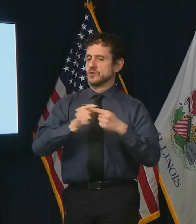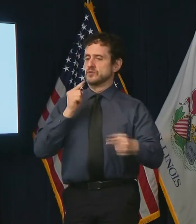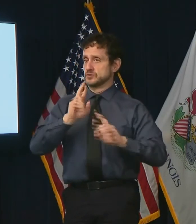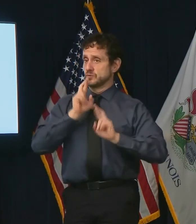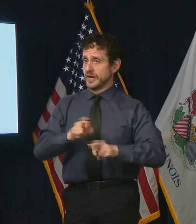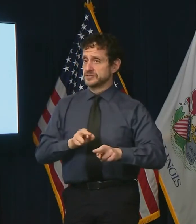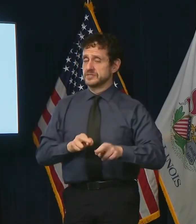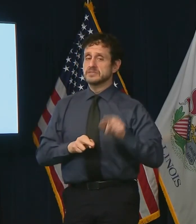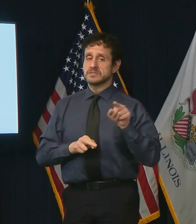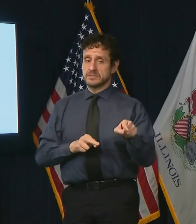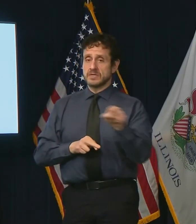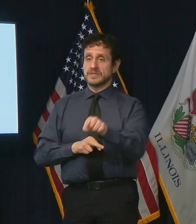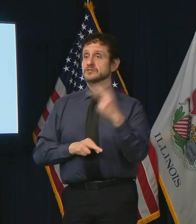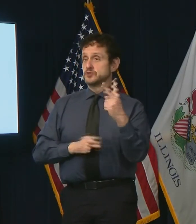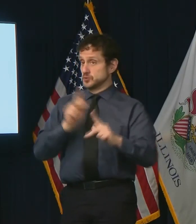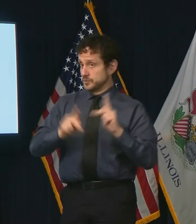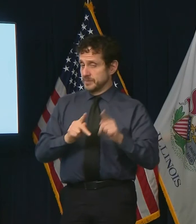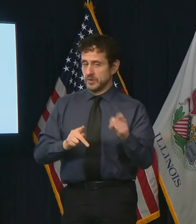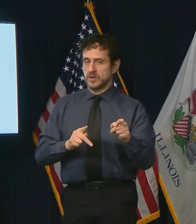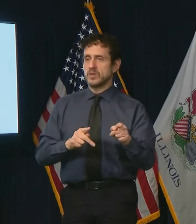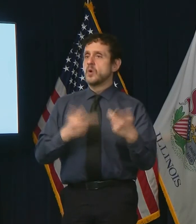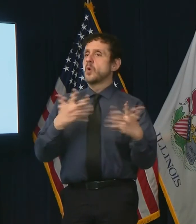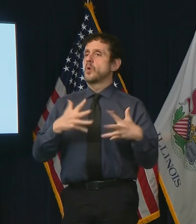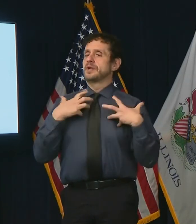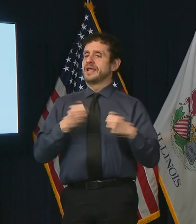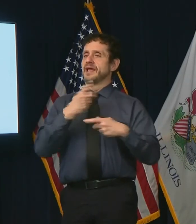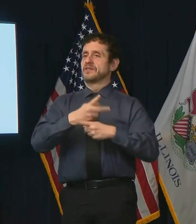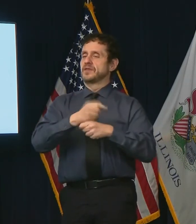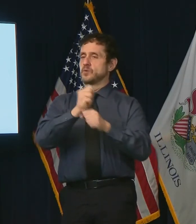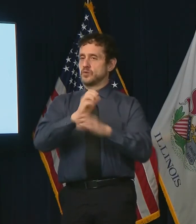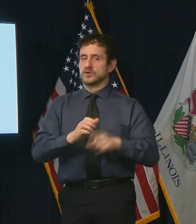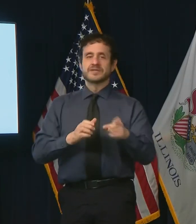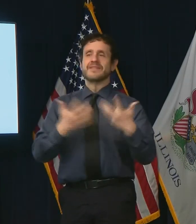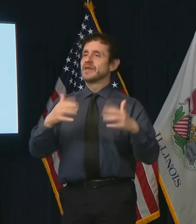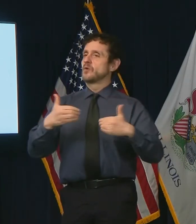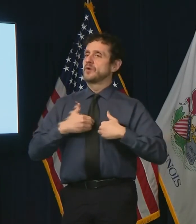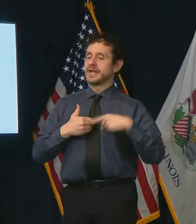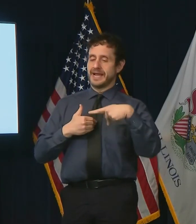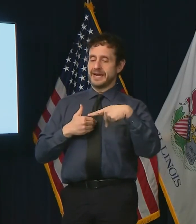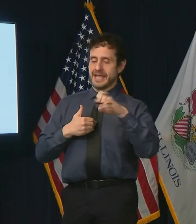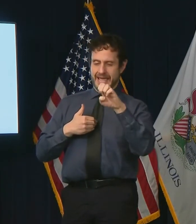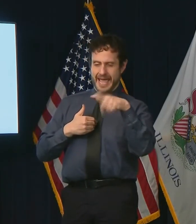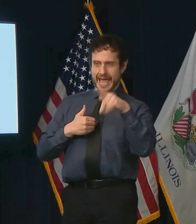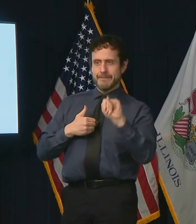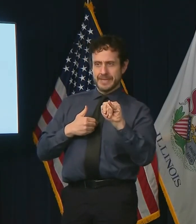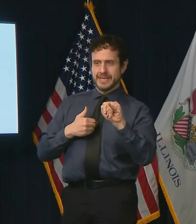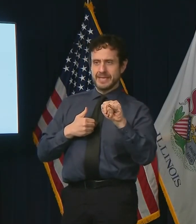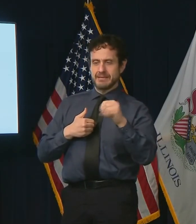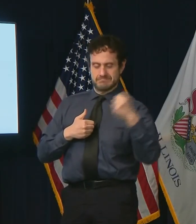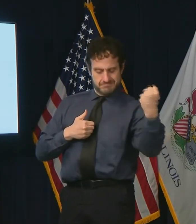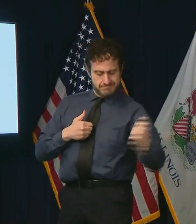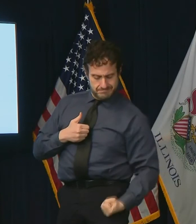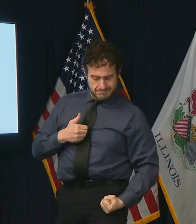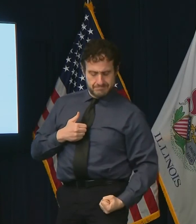both healthcare workers that already carried with them EpiPens on a regular basis because of a known